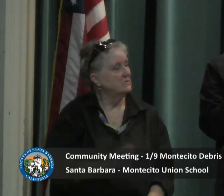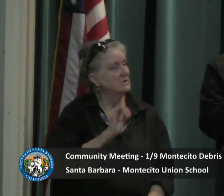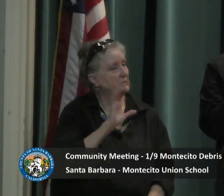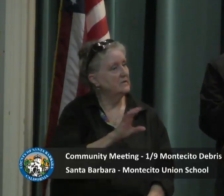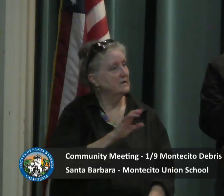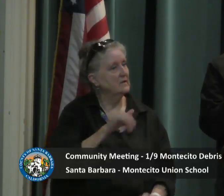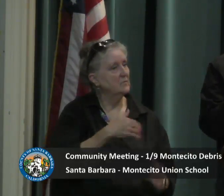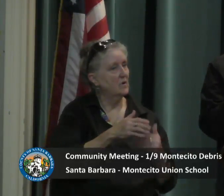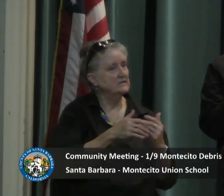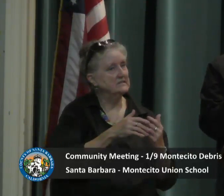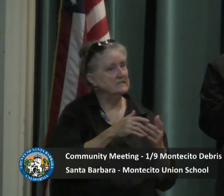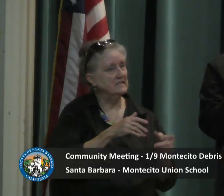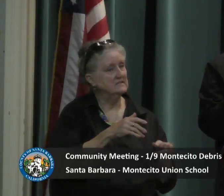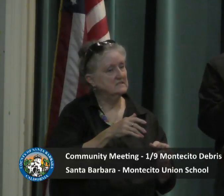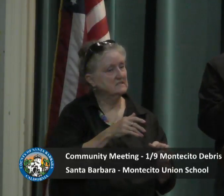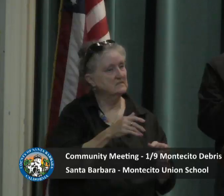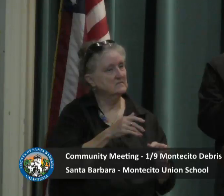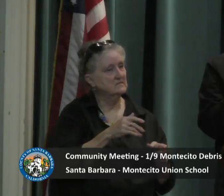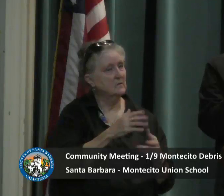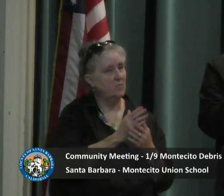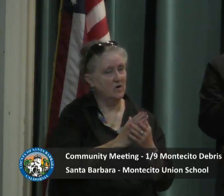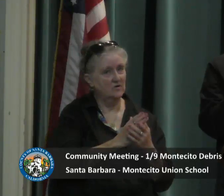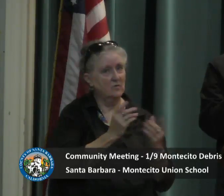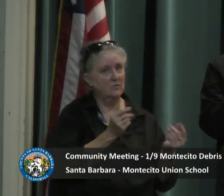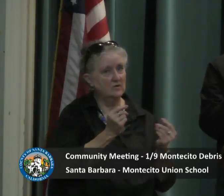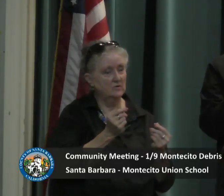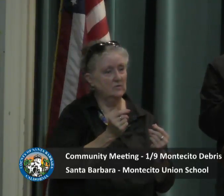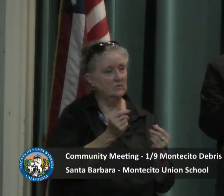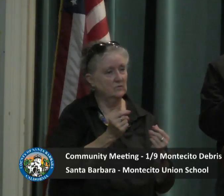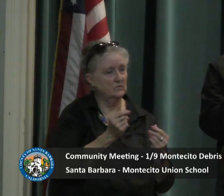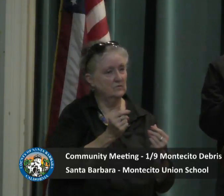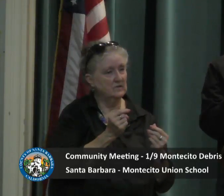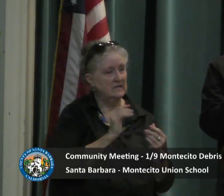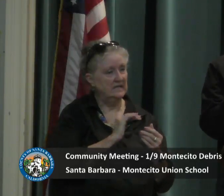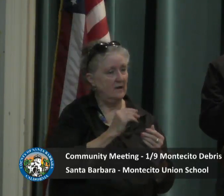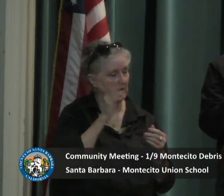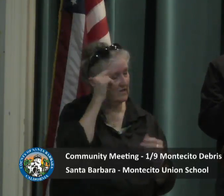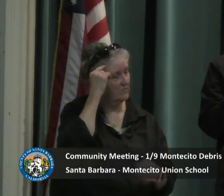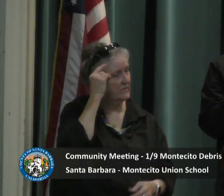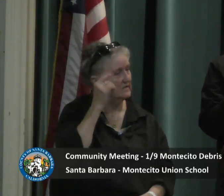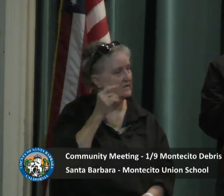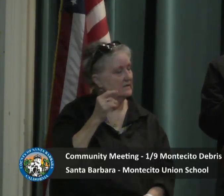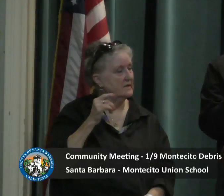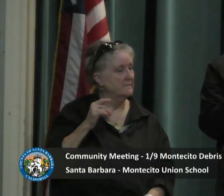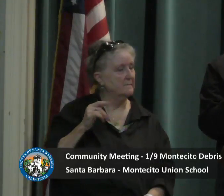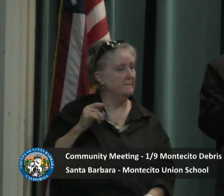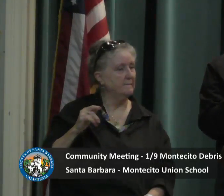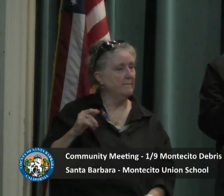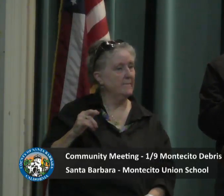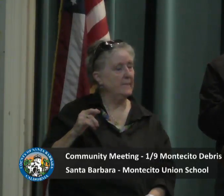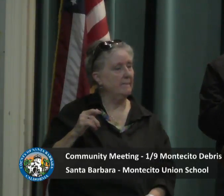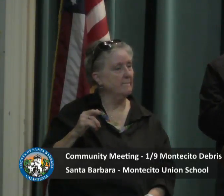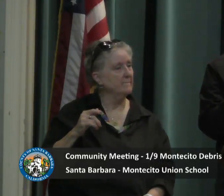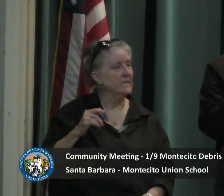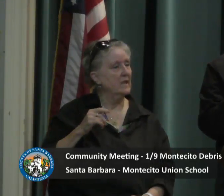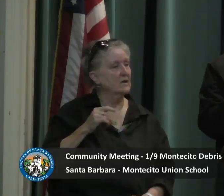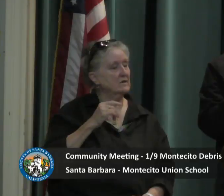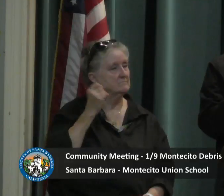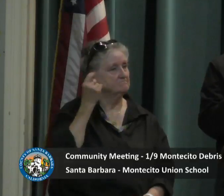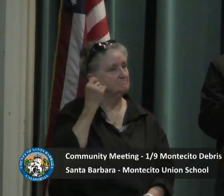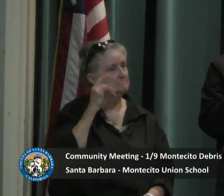in a process that's part of what we do in our government. And with that